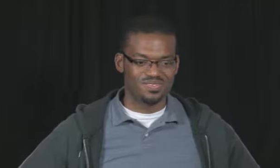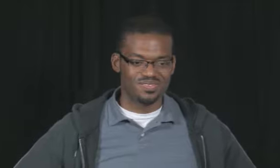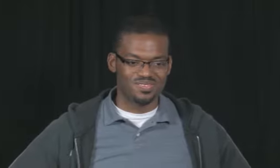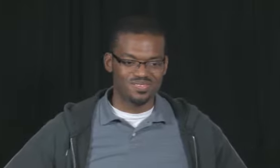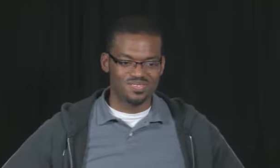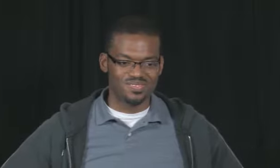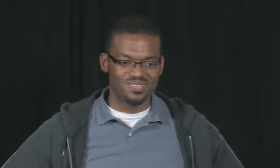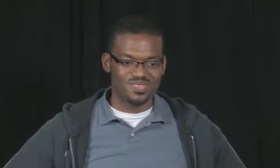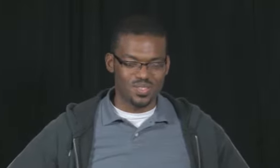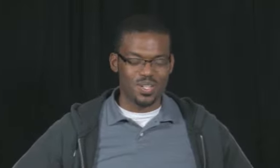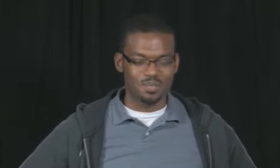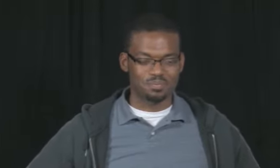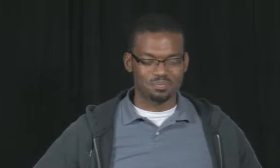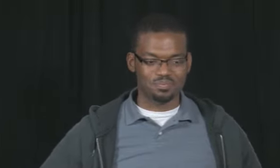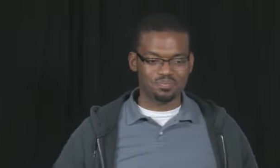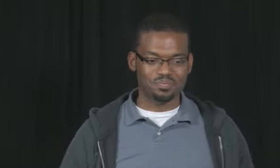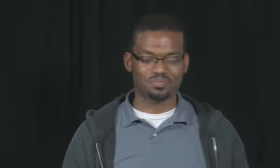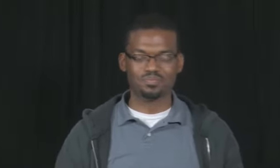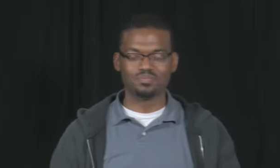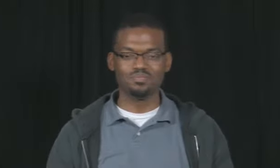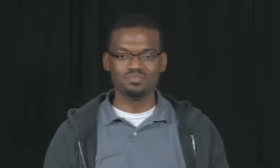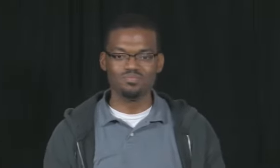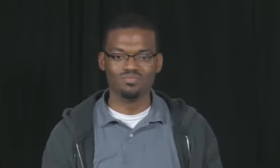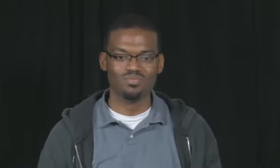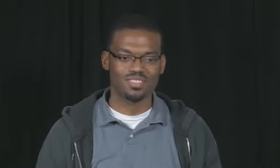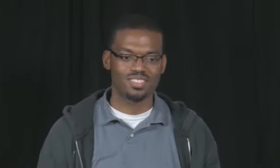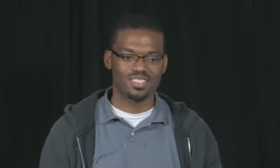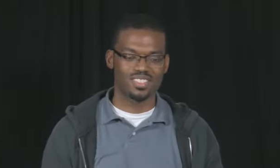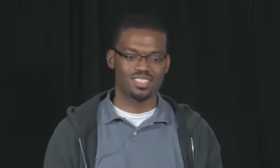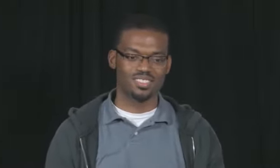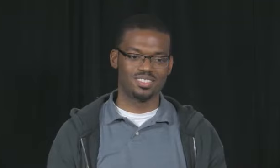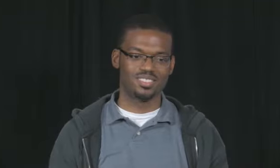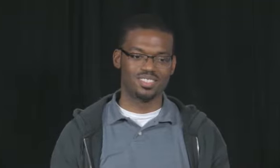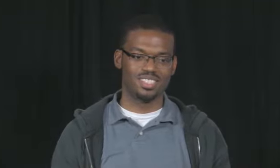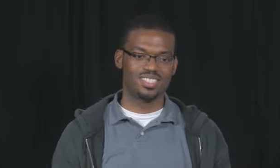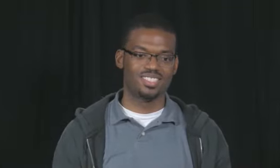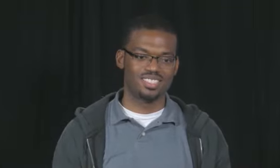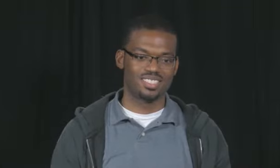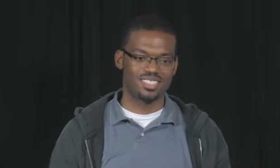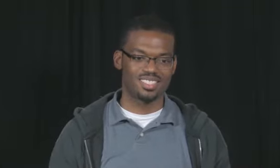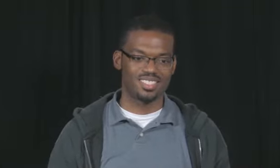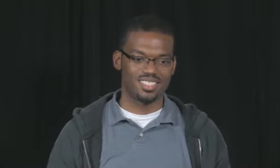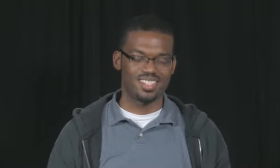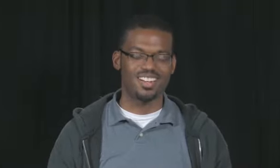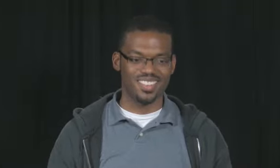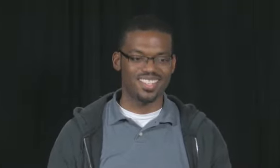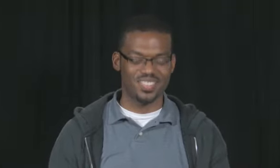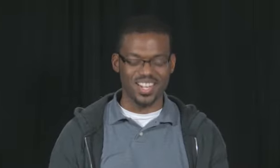Hmm. Try it one more time. Okay. Now remember, it's always important, don't try to redo it the way you did it a successful way. Okay,